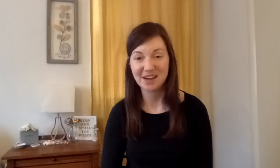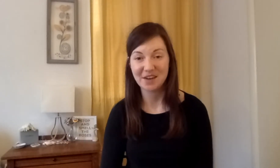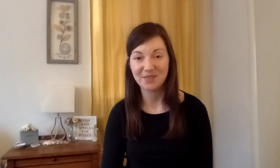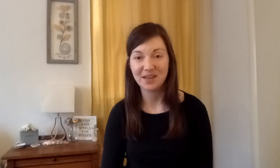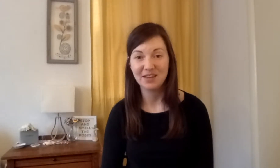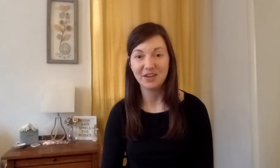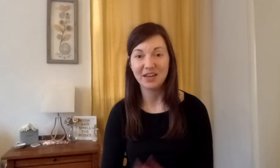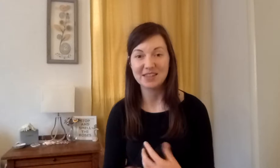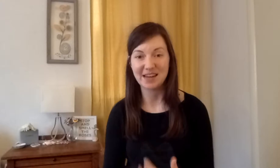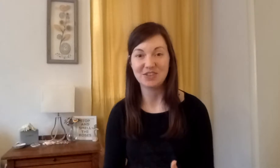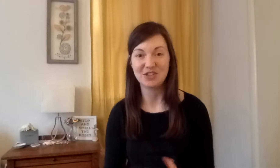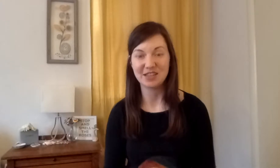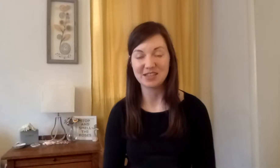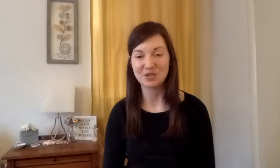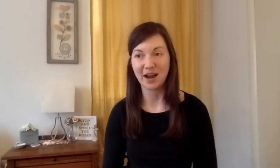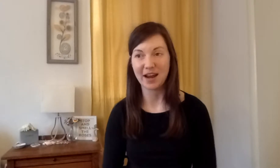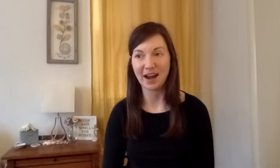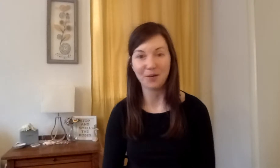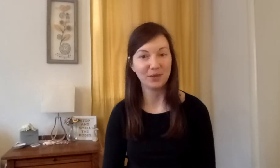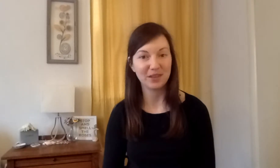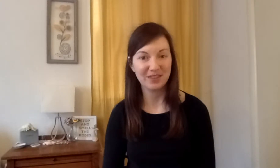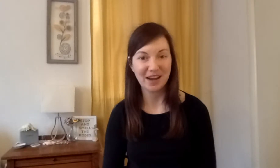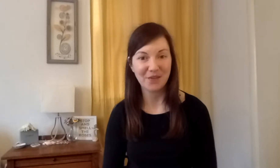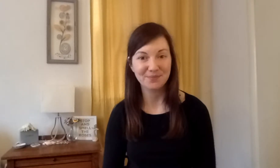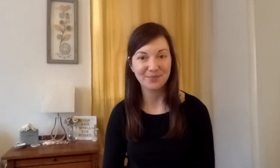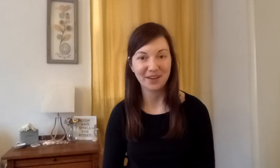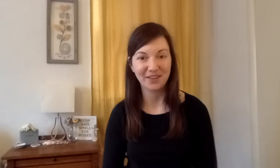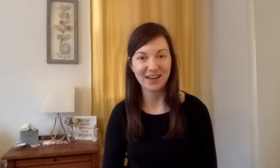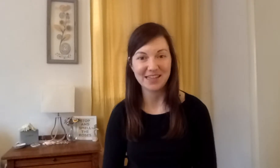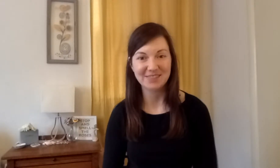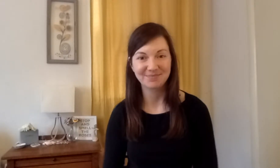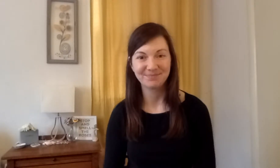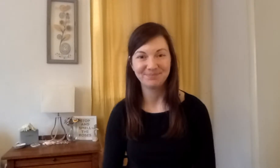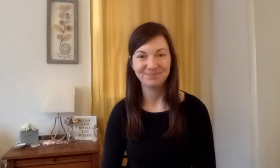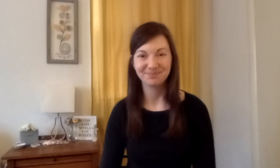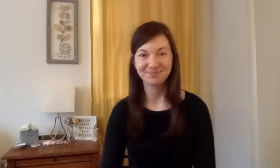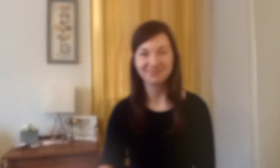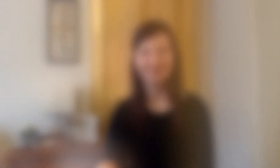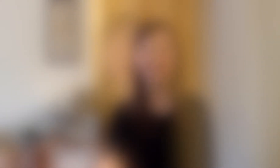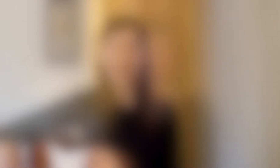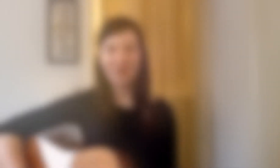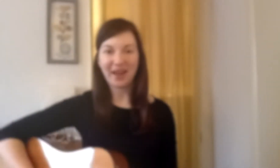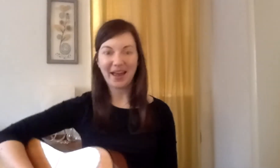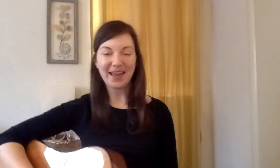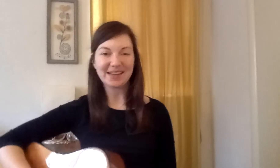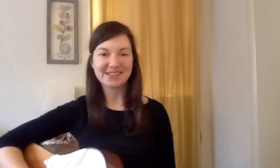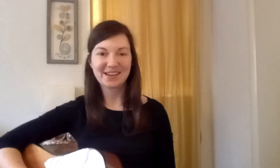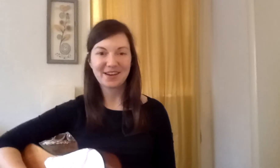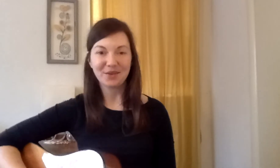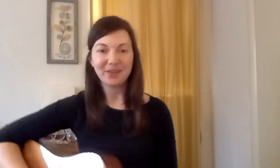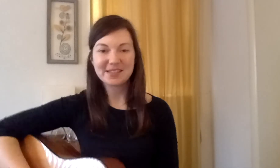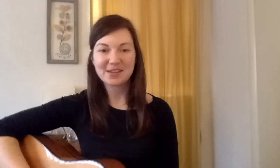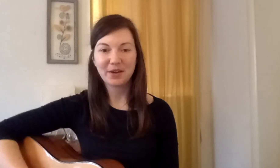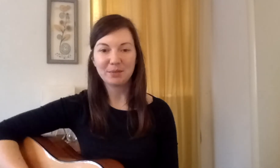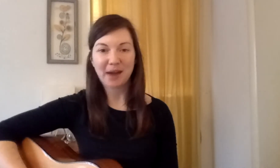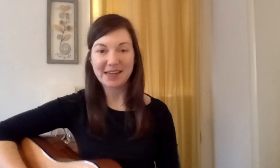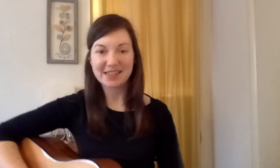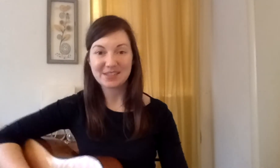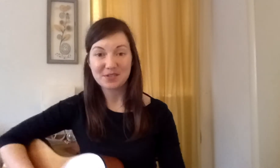you'll get a second chance to try it out with the video. All right. Okay, so let's go ahead and practice those